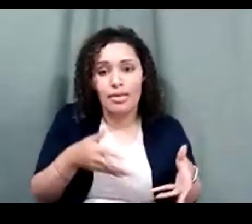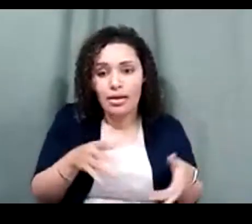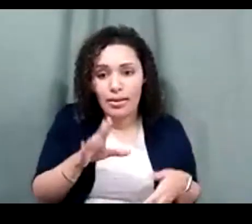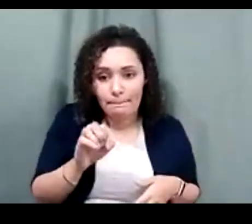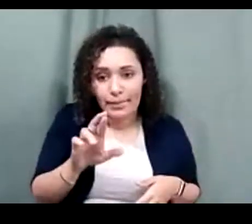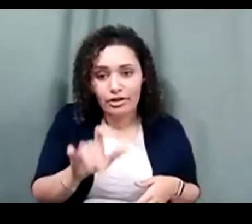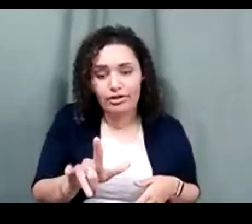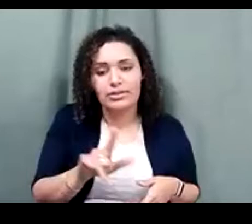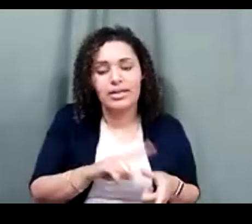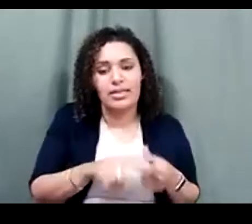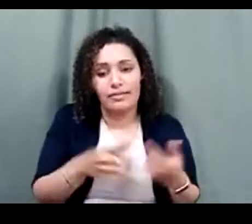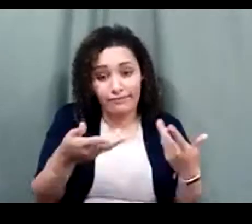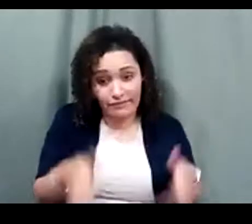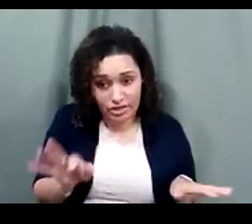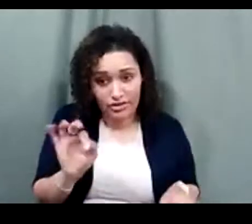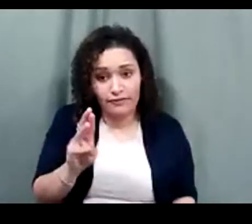fermenting,